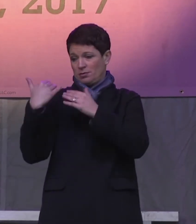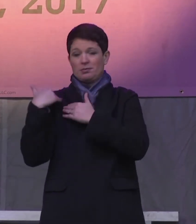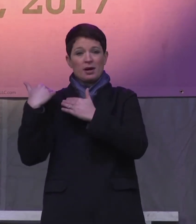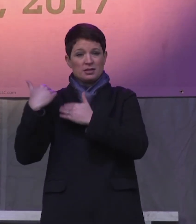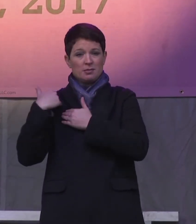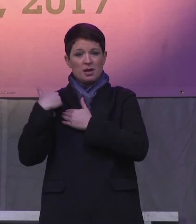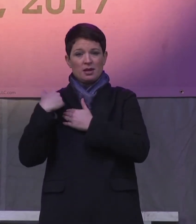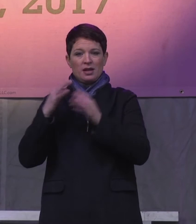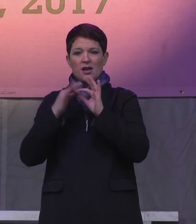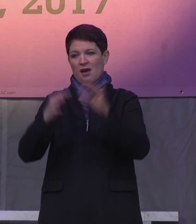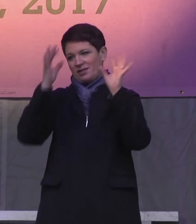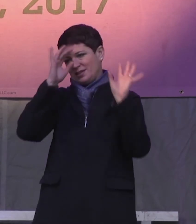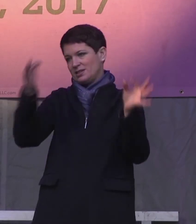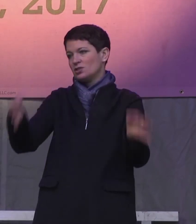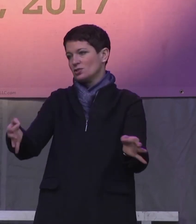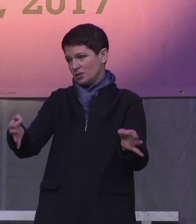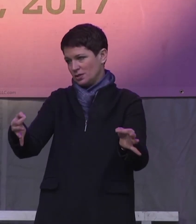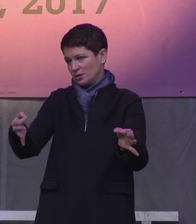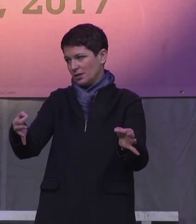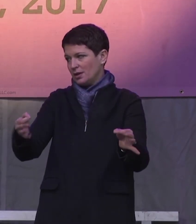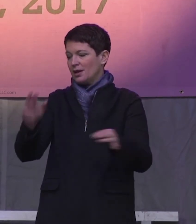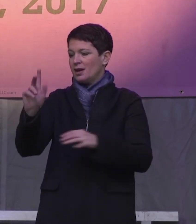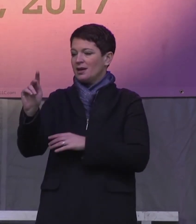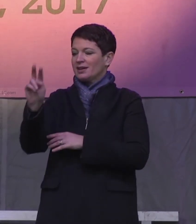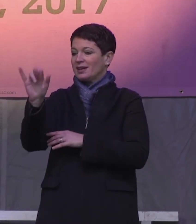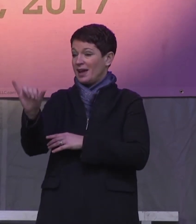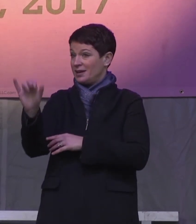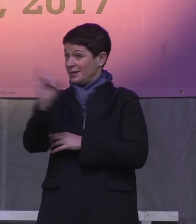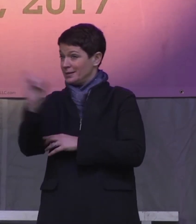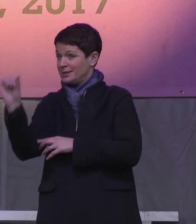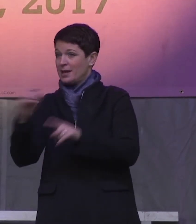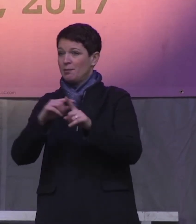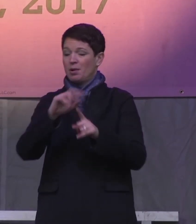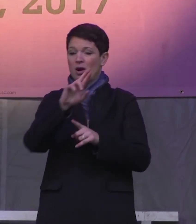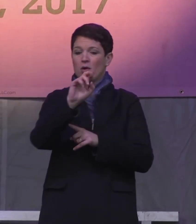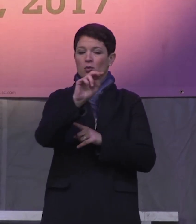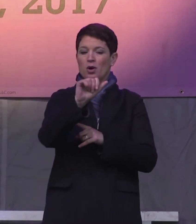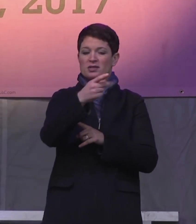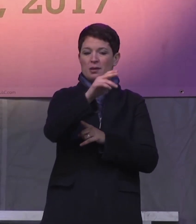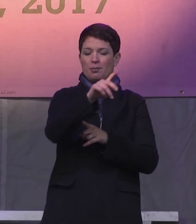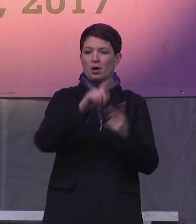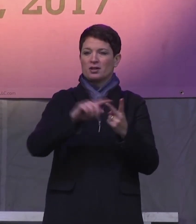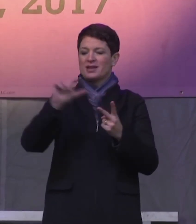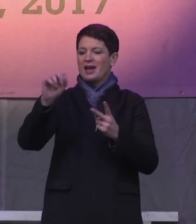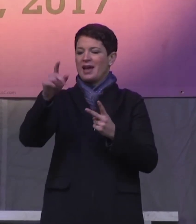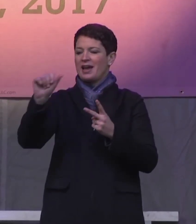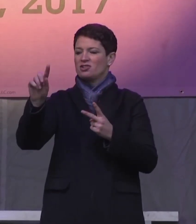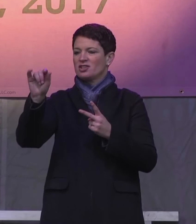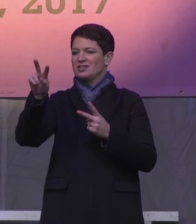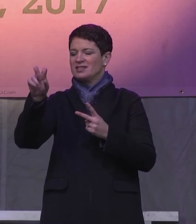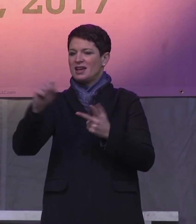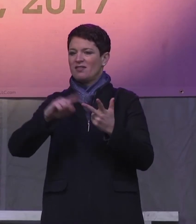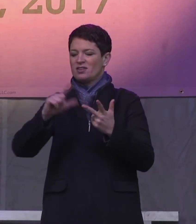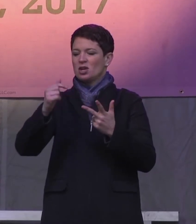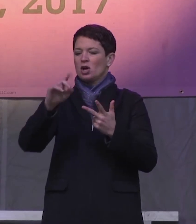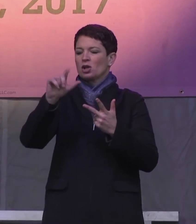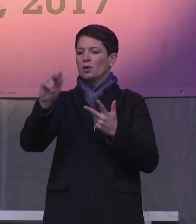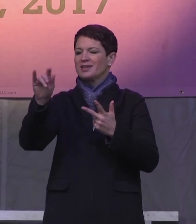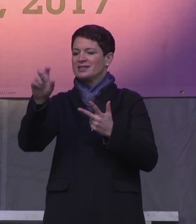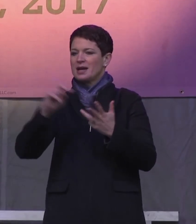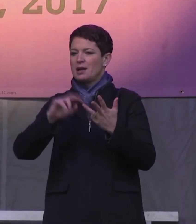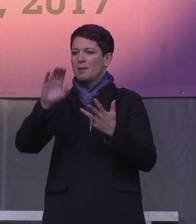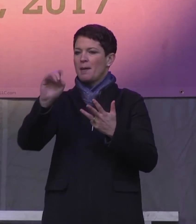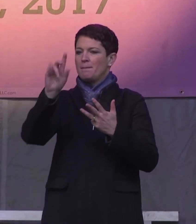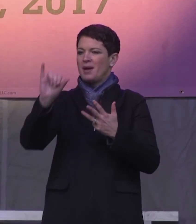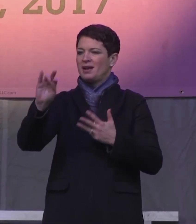responsibility of decision. Like Kennedy, but also like Rosa Parks, like Angela Davis, like Gloria Steinem and